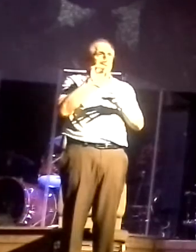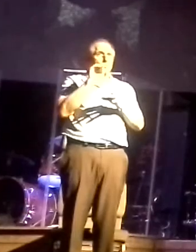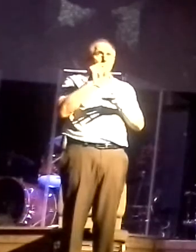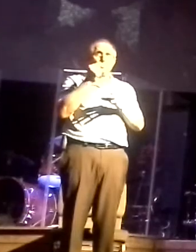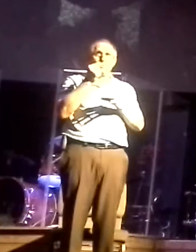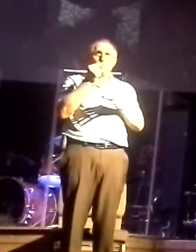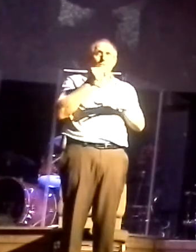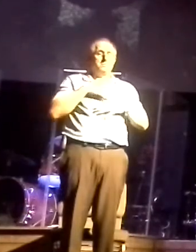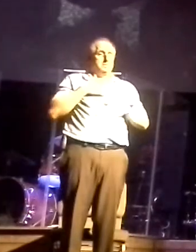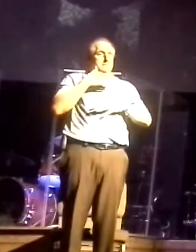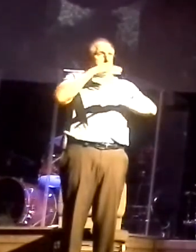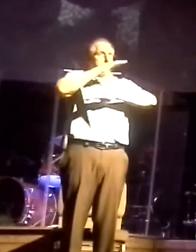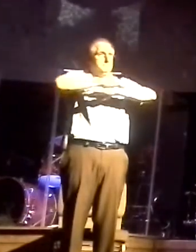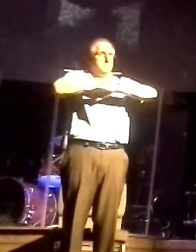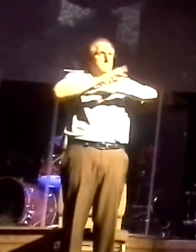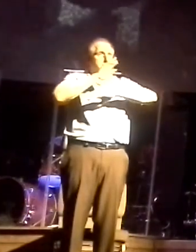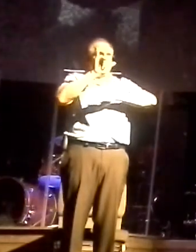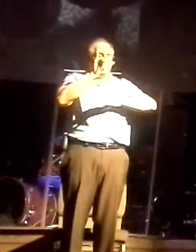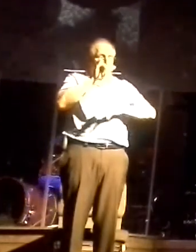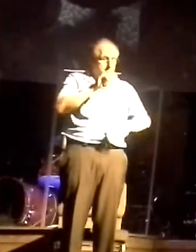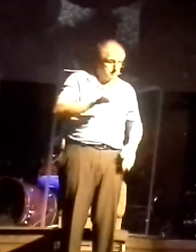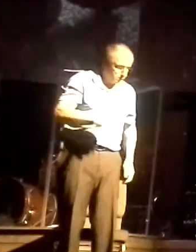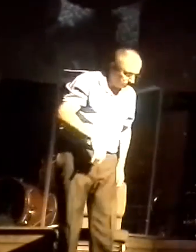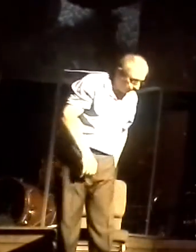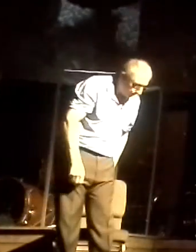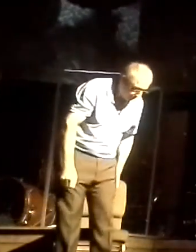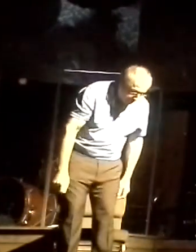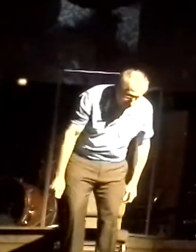www.pureheart.org or please stop by the Information Center in the lobby.